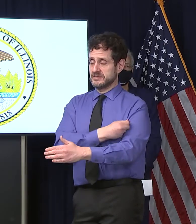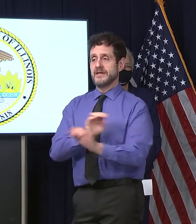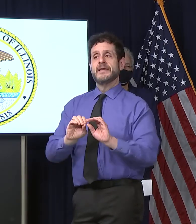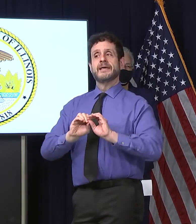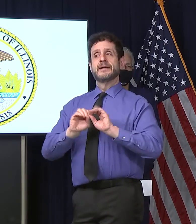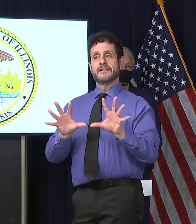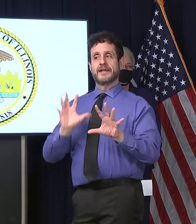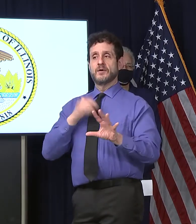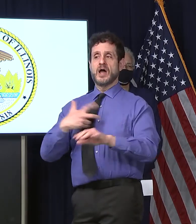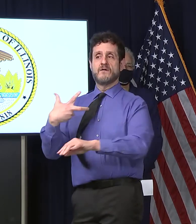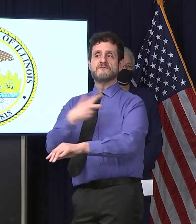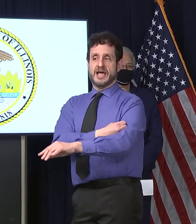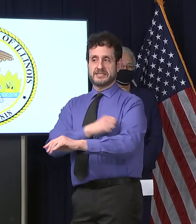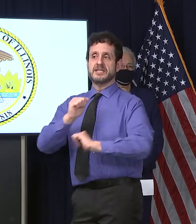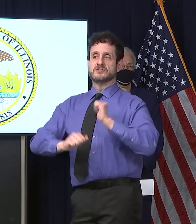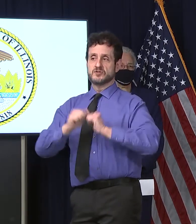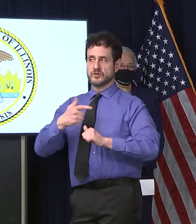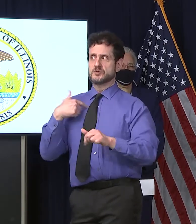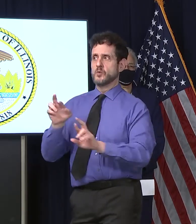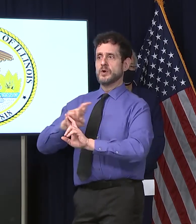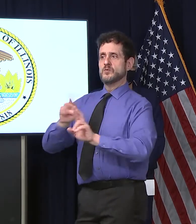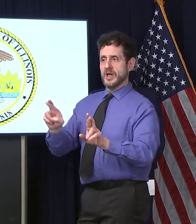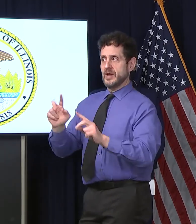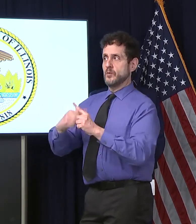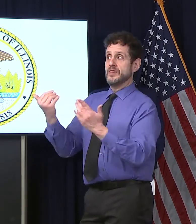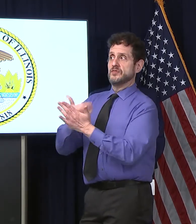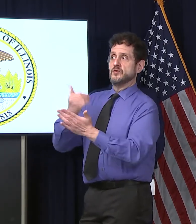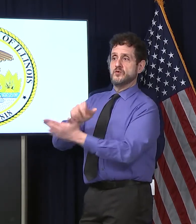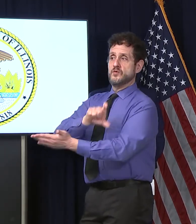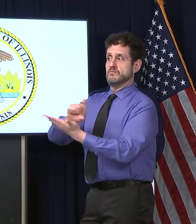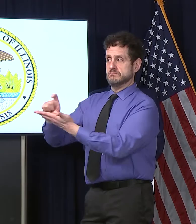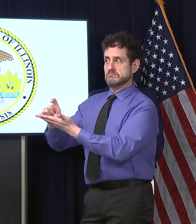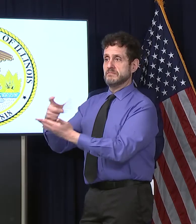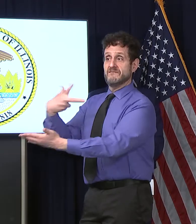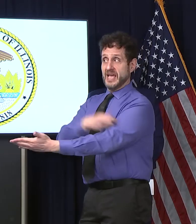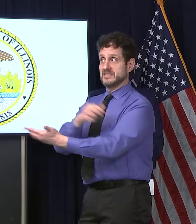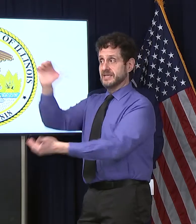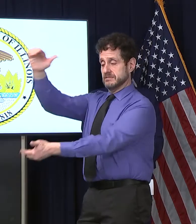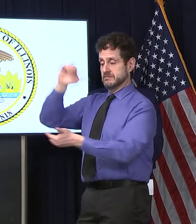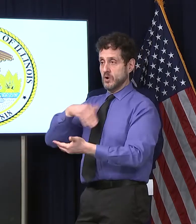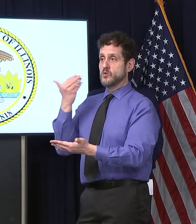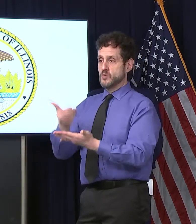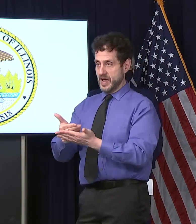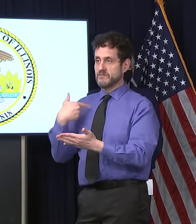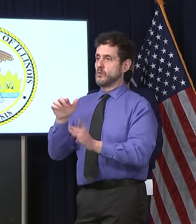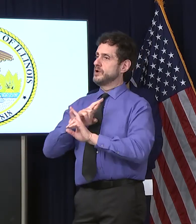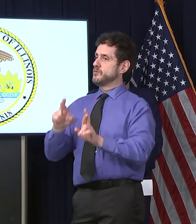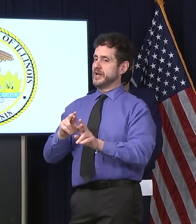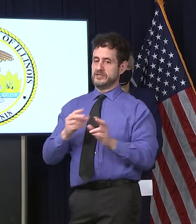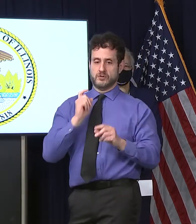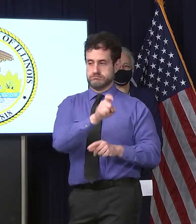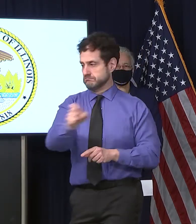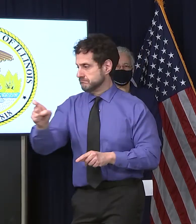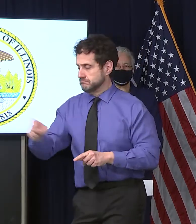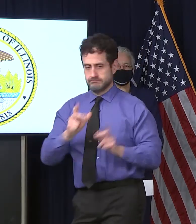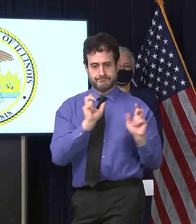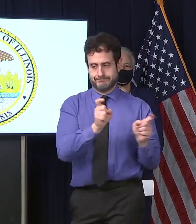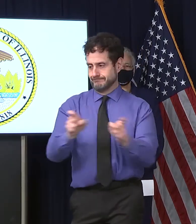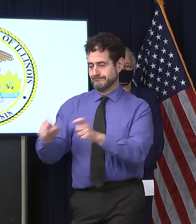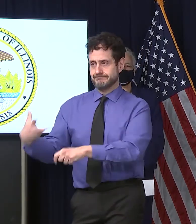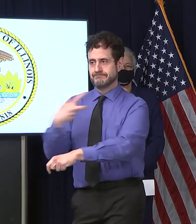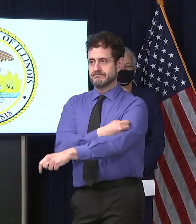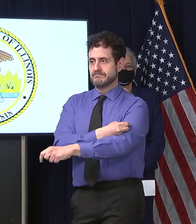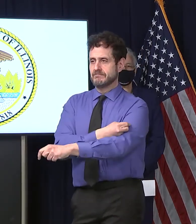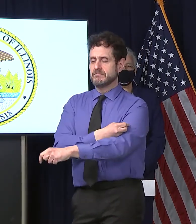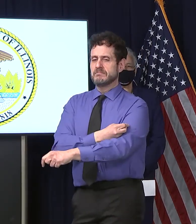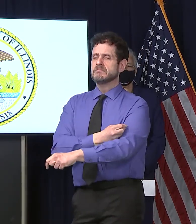vaccination infrastructure is ready as soon as those increases come. About a year ago, the United Center was hosting